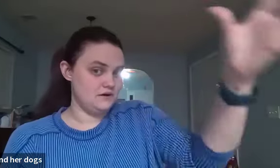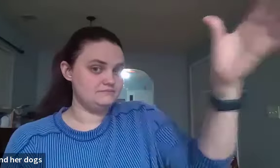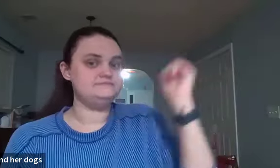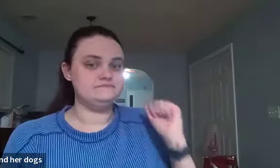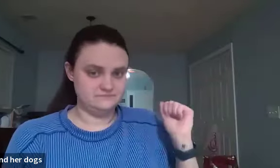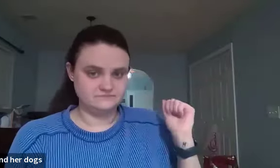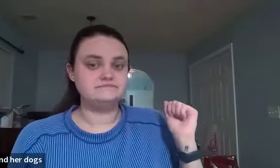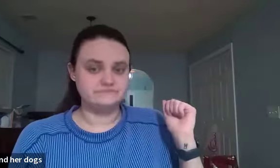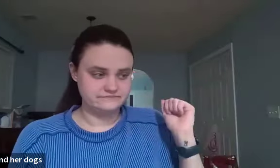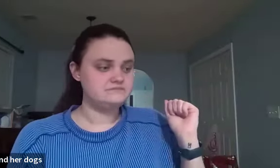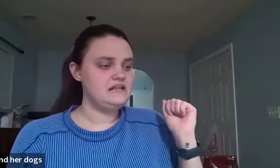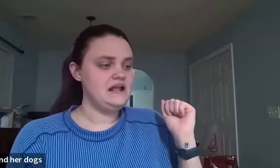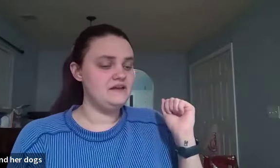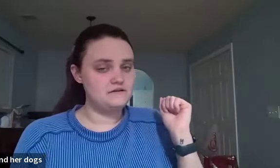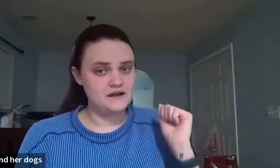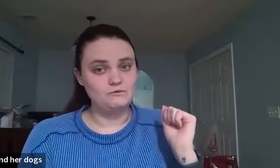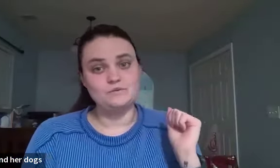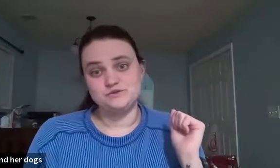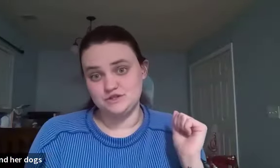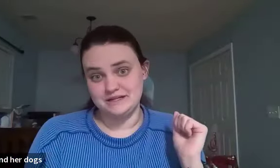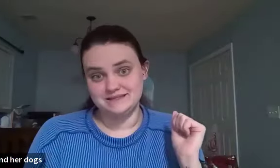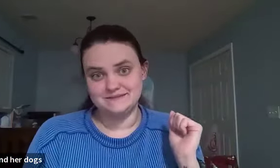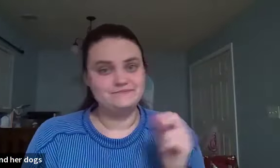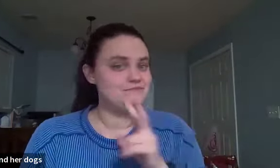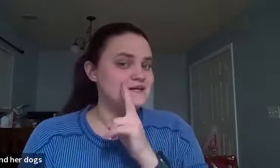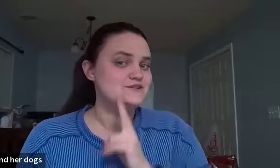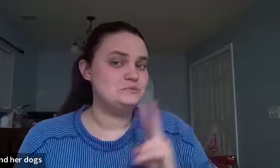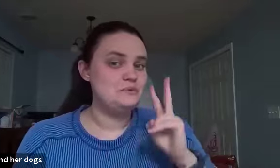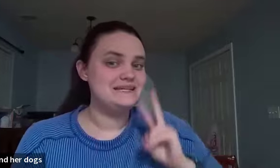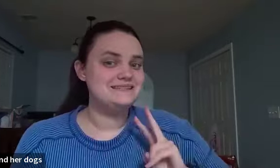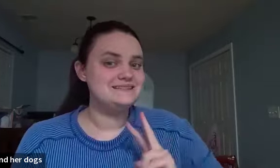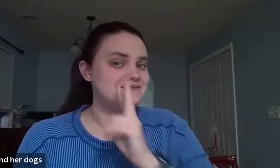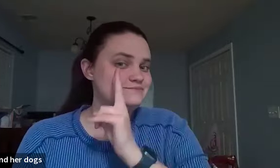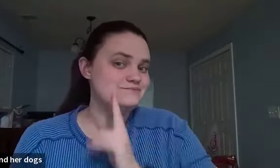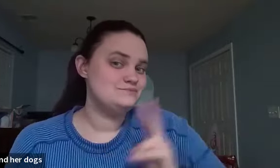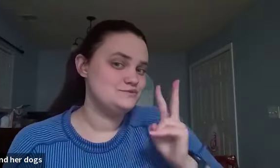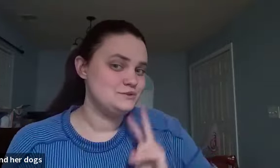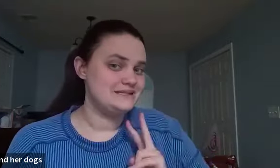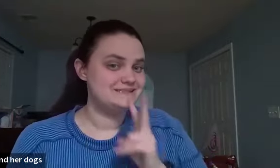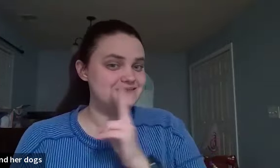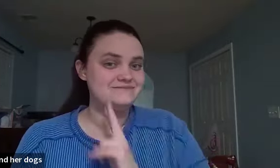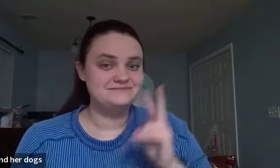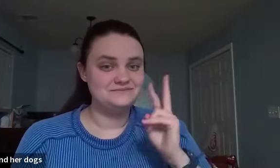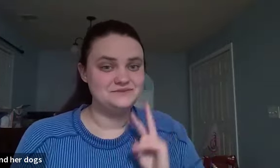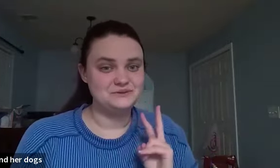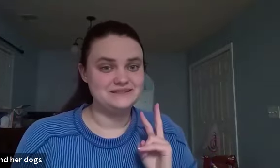grandpa. And then our final one, which was twins, twins, twins,